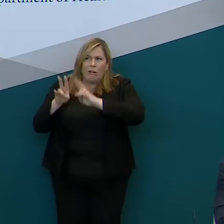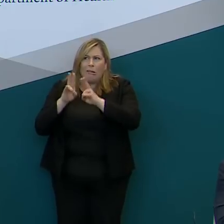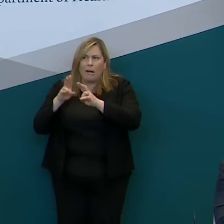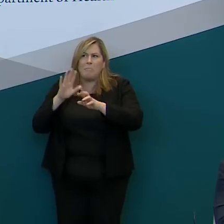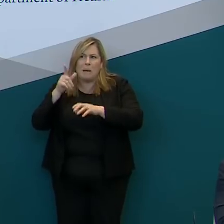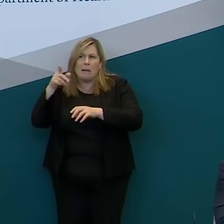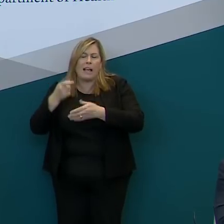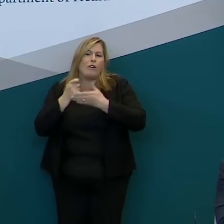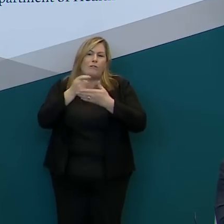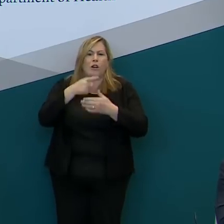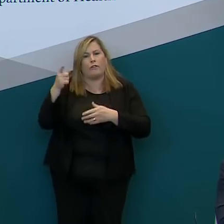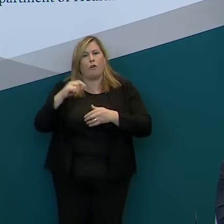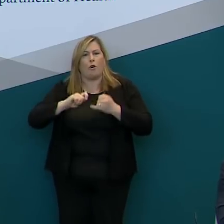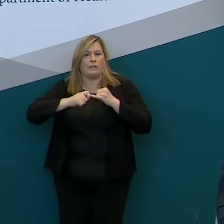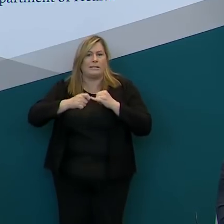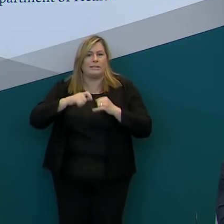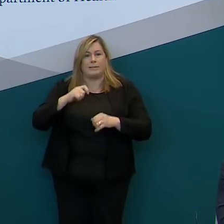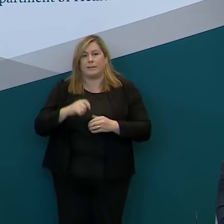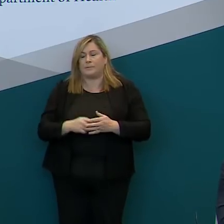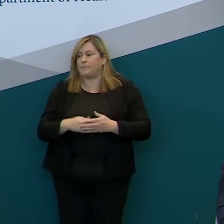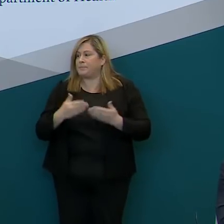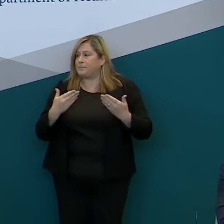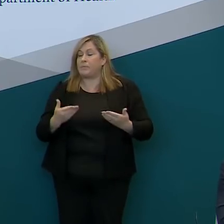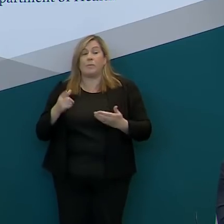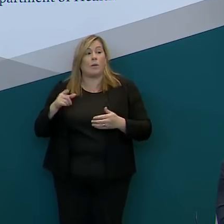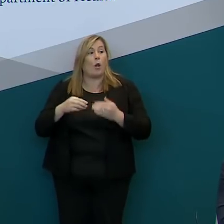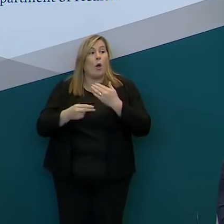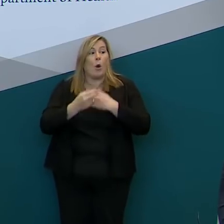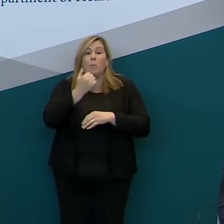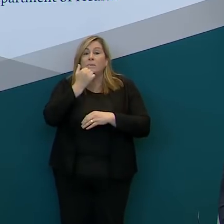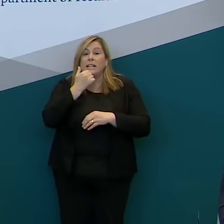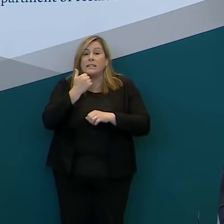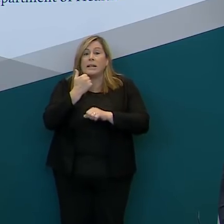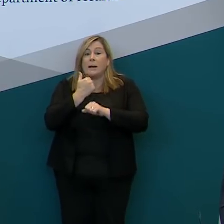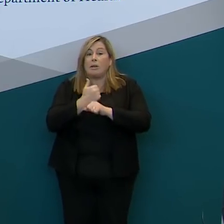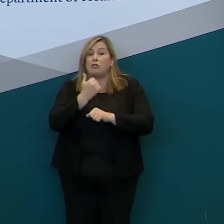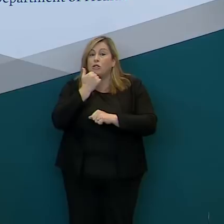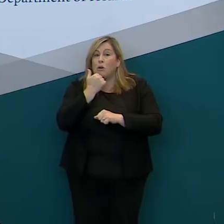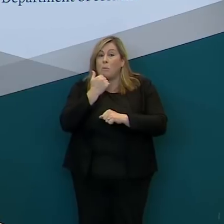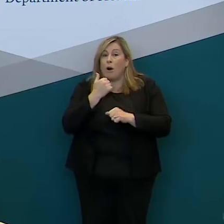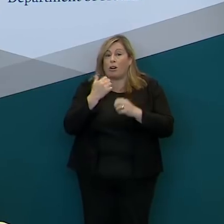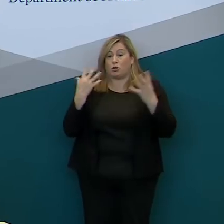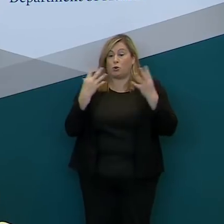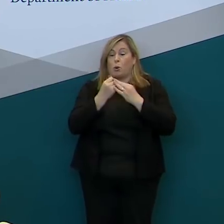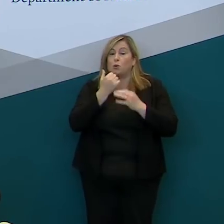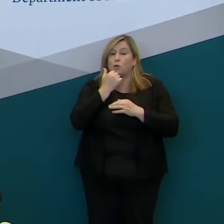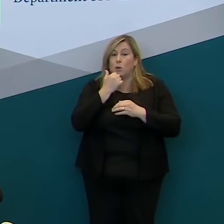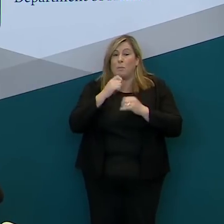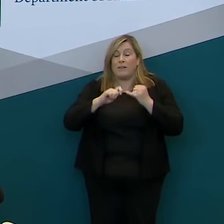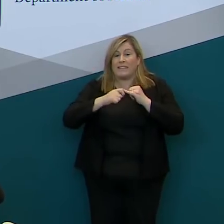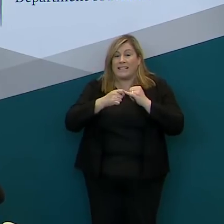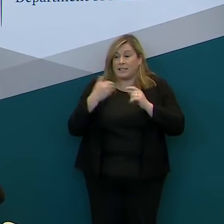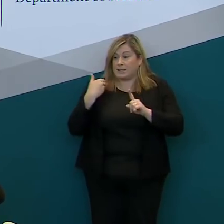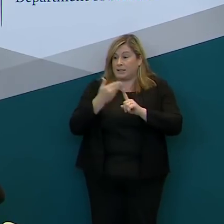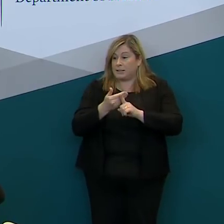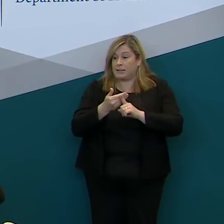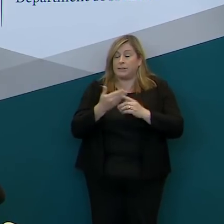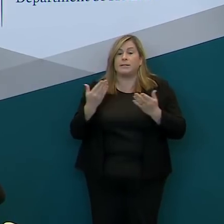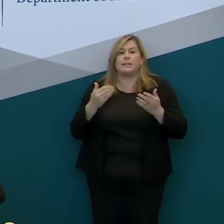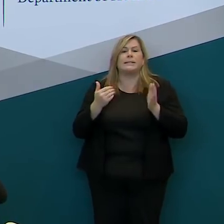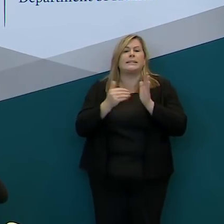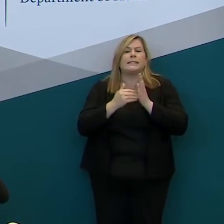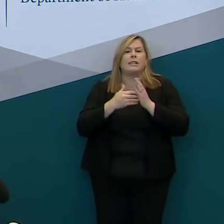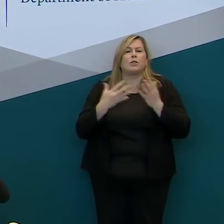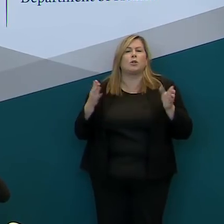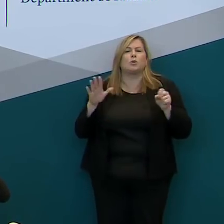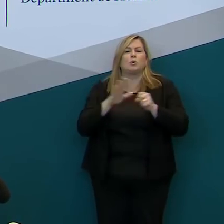tested. Killian, do you have an update there in terms of total number of tests completed at this point? So yes, the total number of